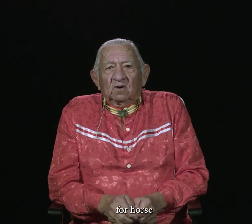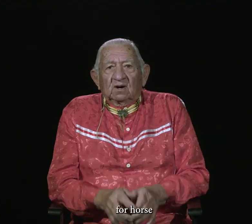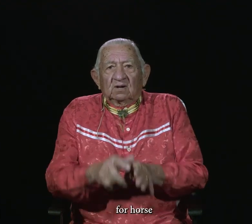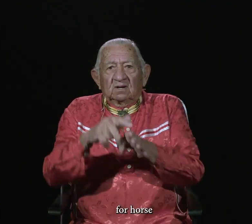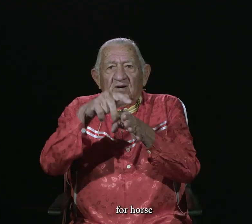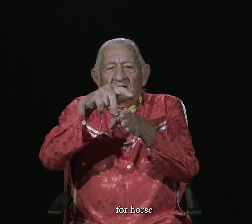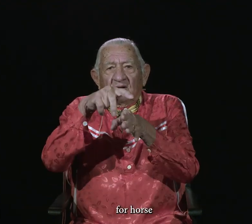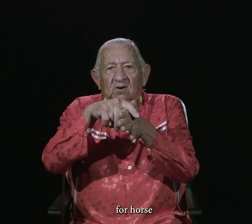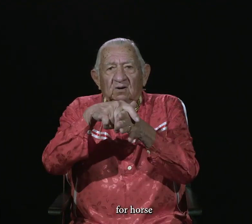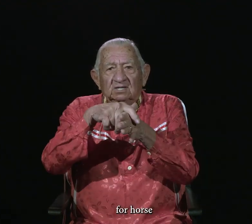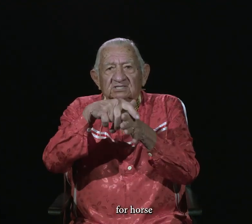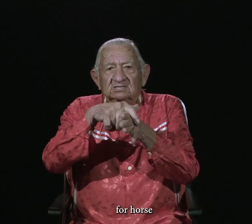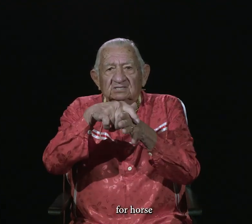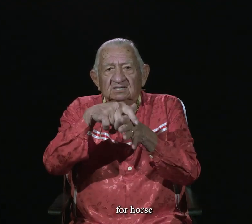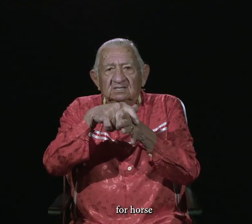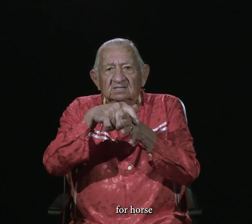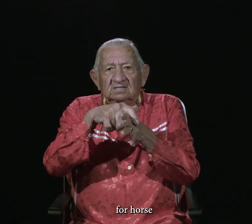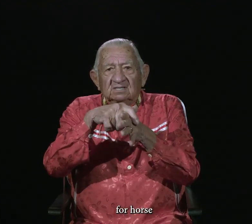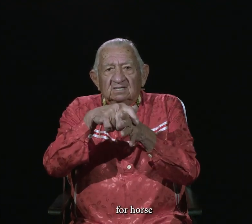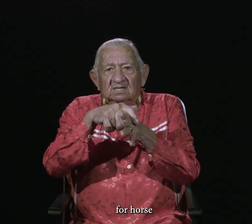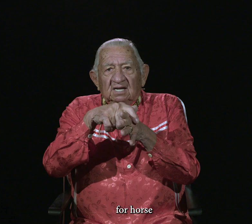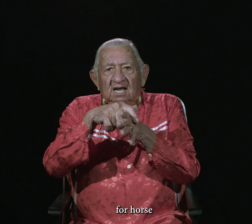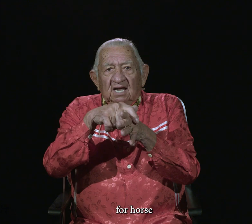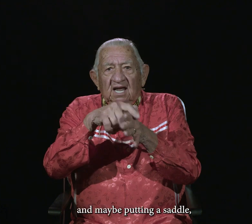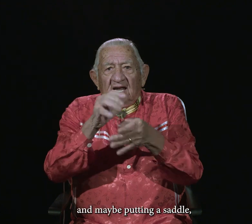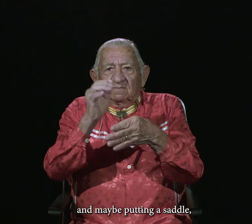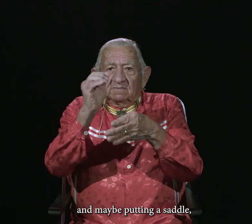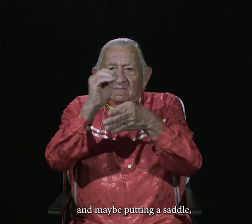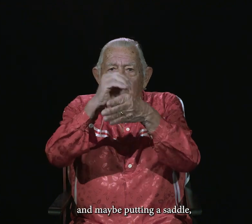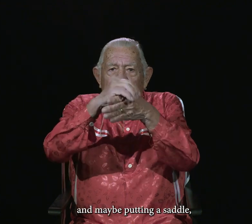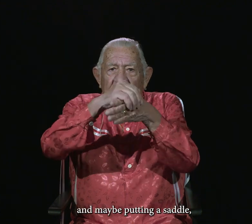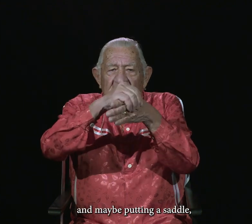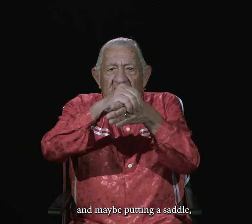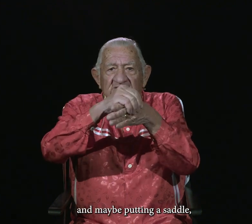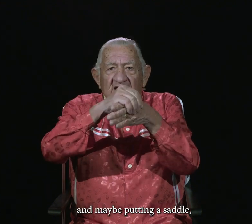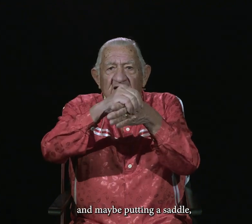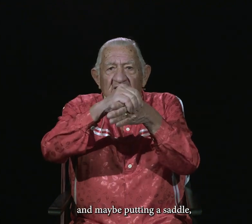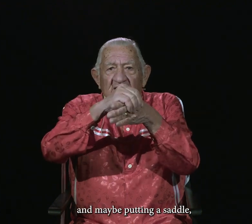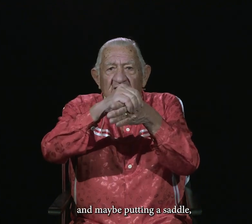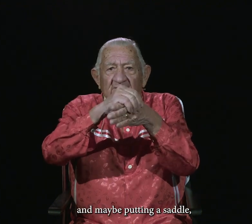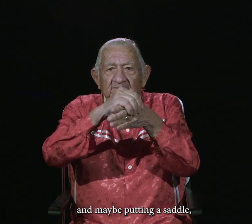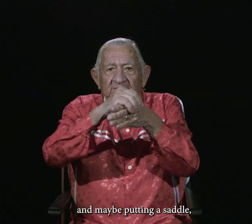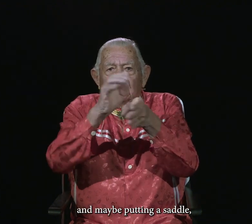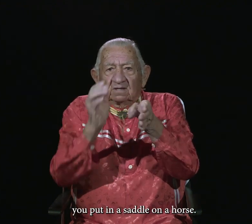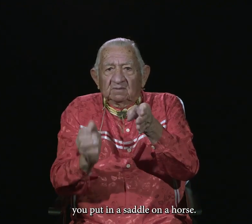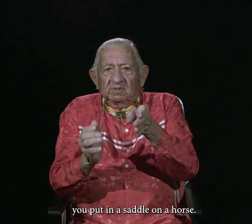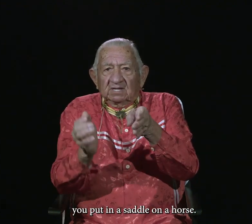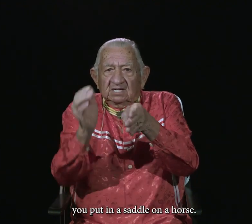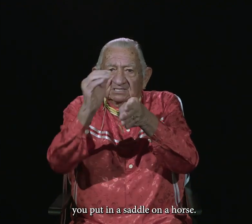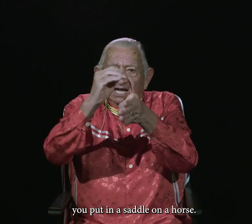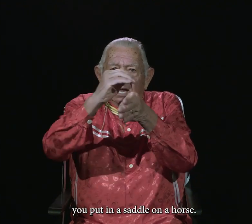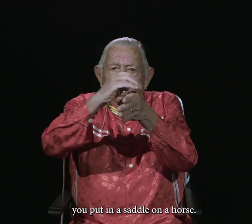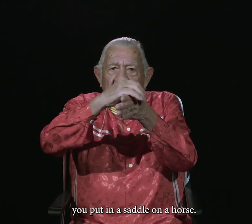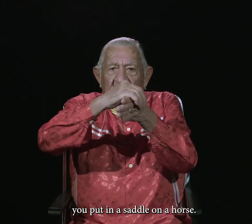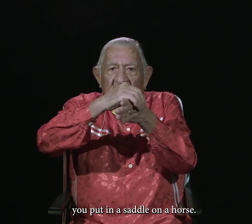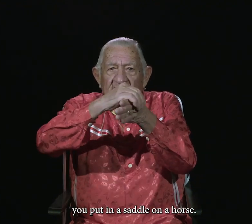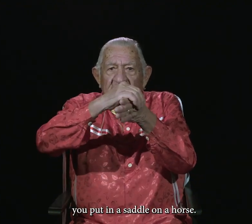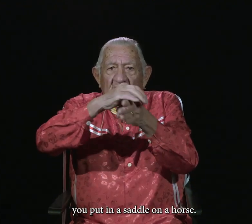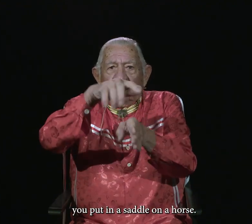for horse and maybe putting a saddle, you putting a saddle on